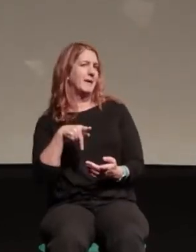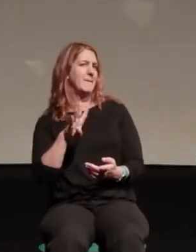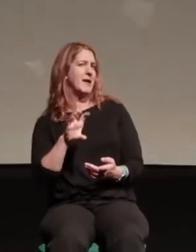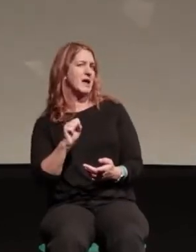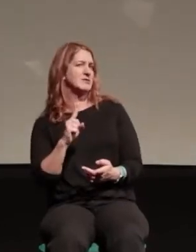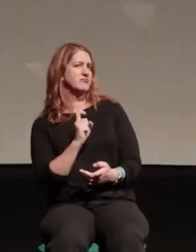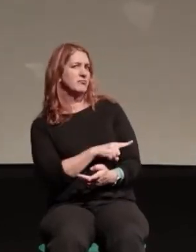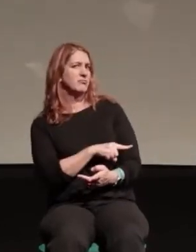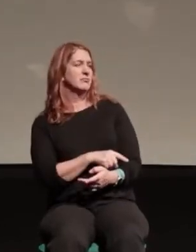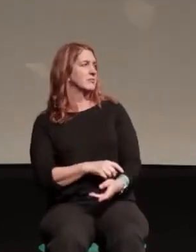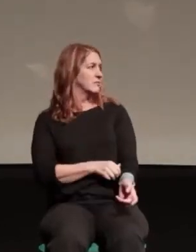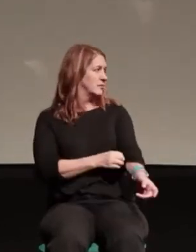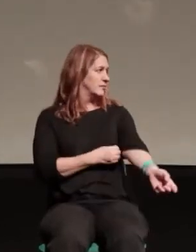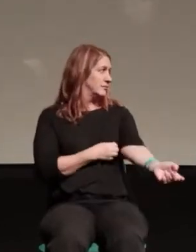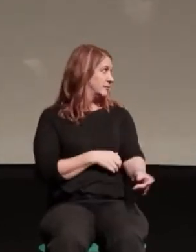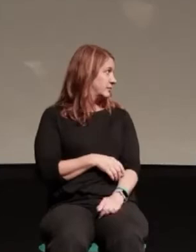Thank you, Linda.